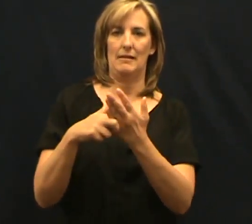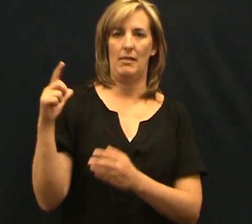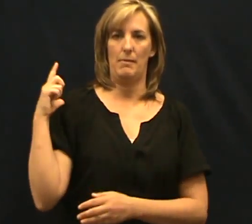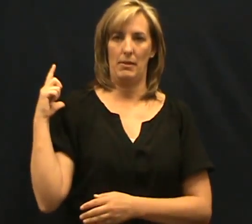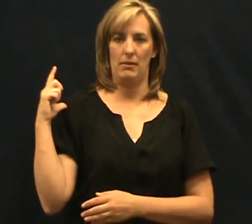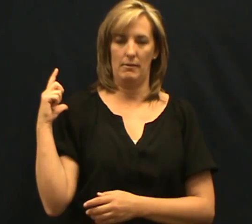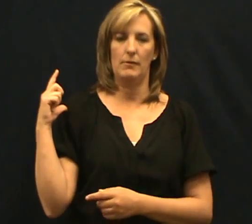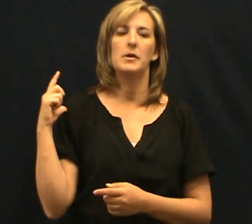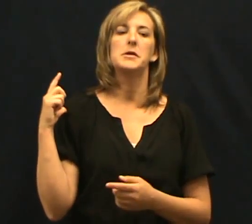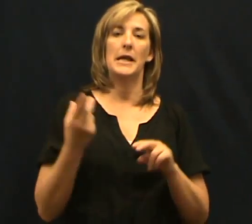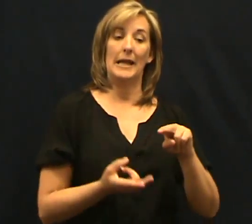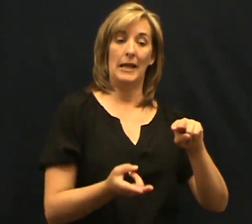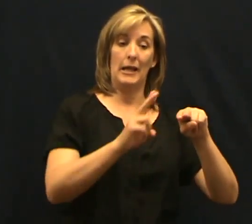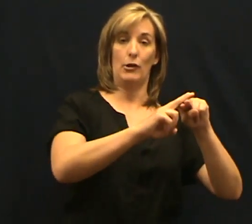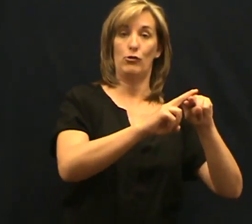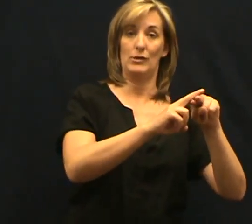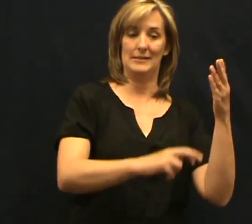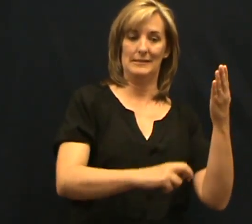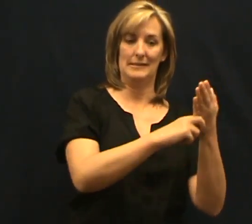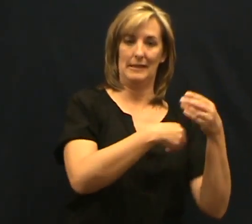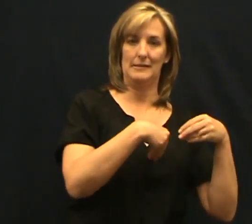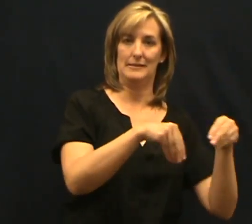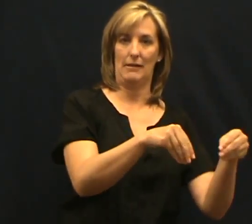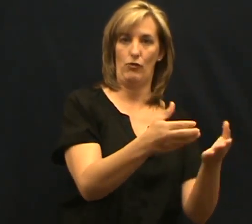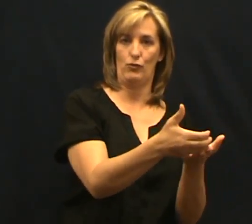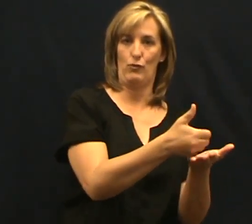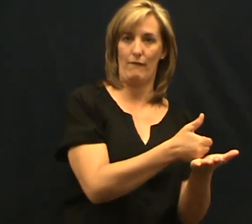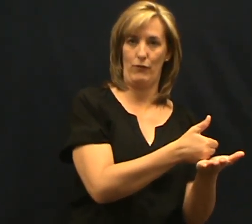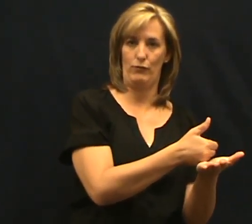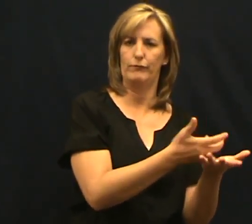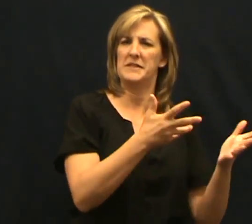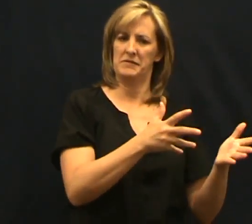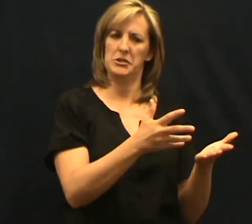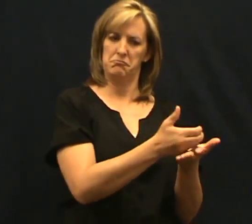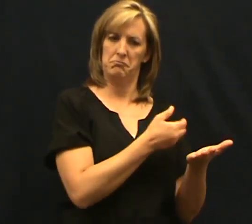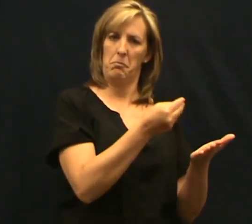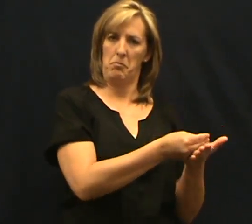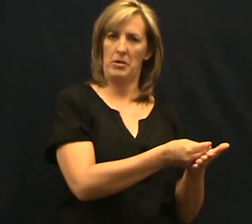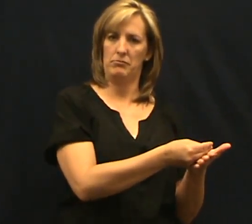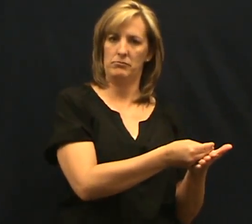sales revenue because we've earned it now. So that's one example.